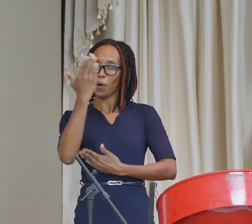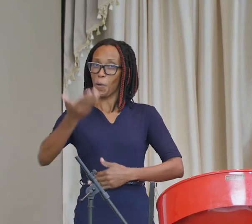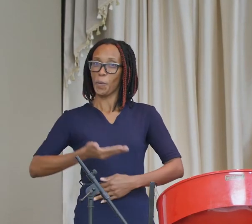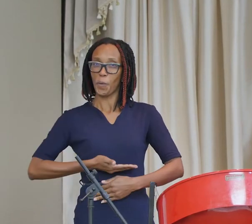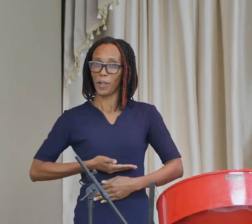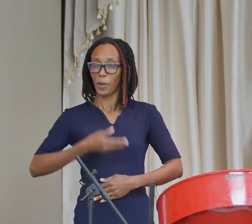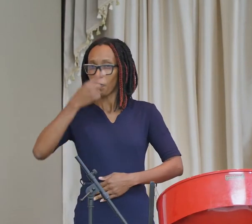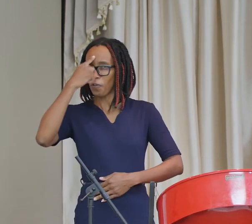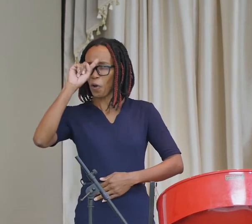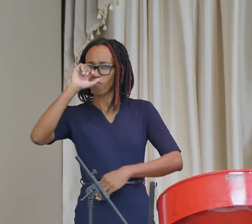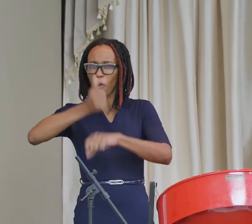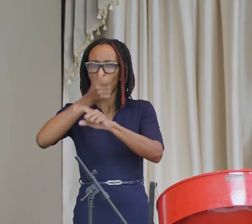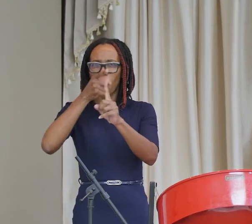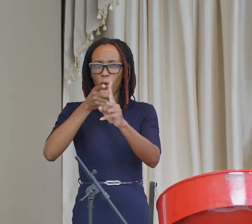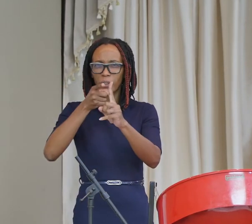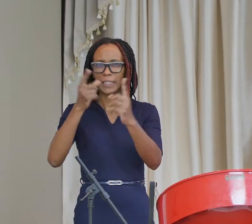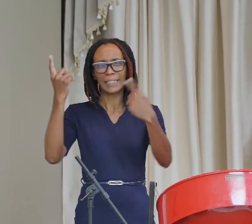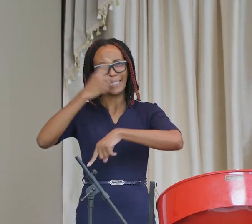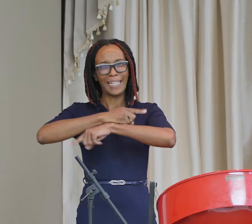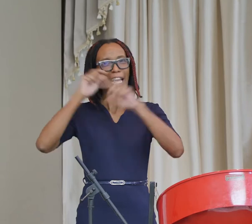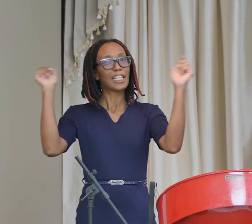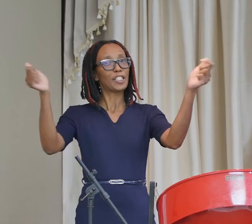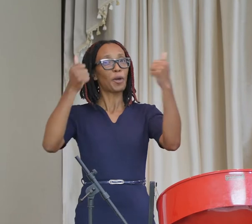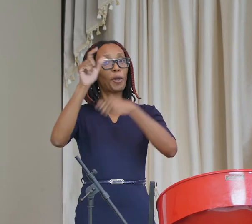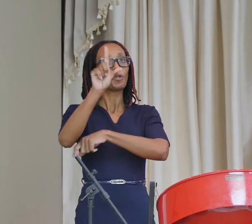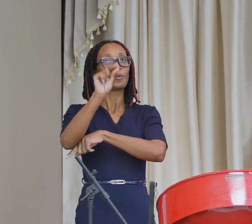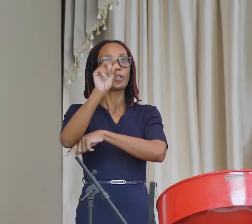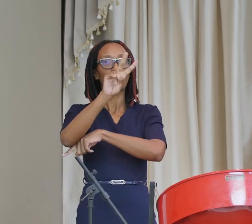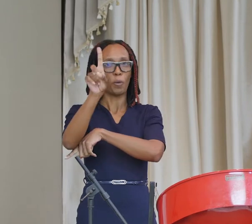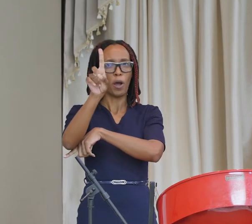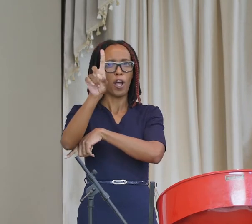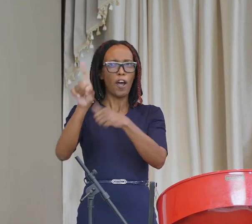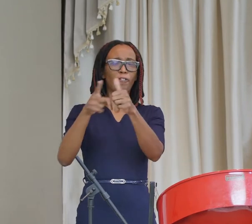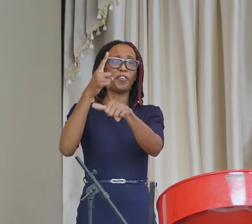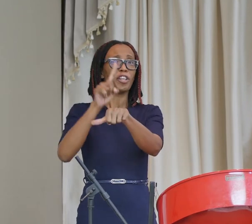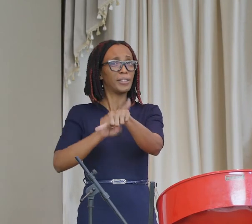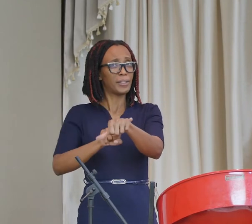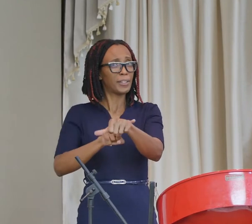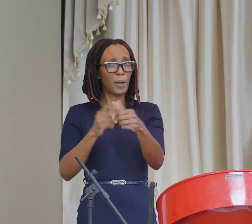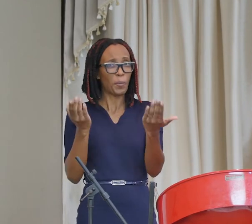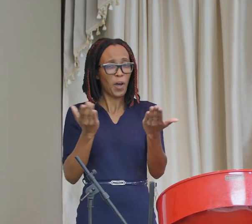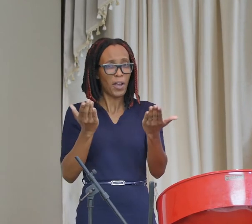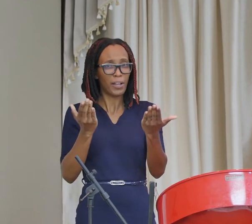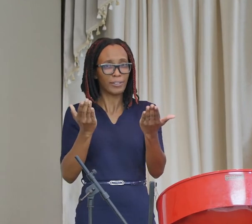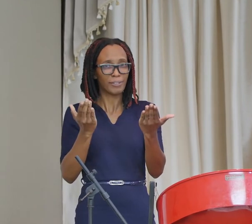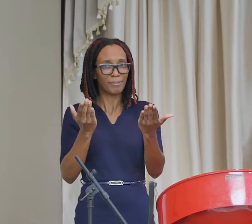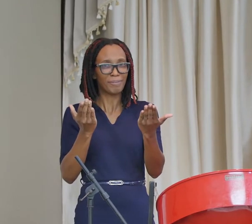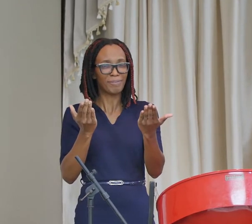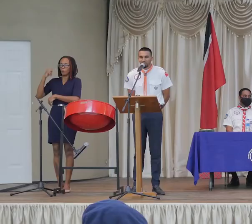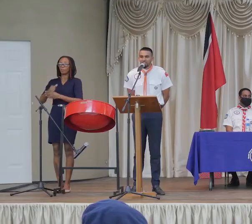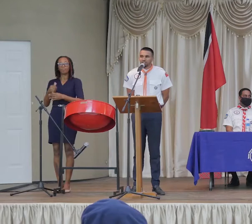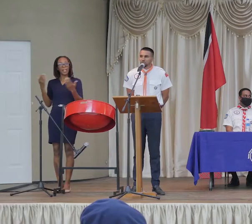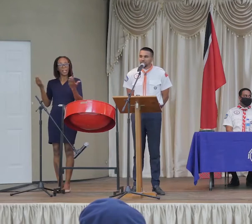welcome to our Founders Day ceremony 2021. This is the first time that we are doing this in such